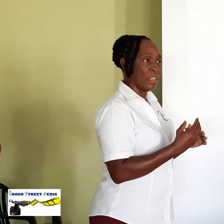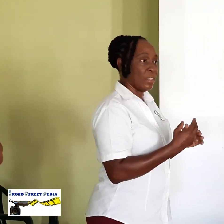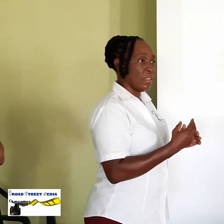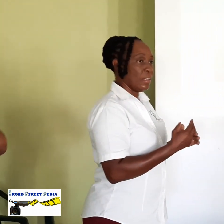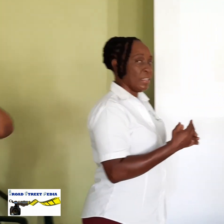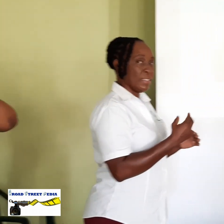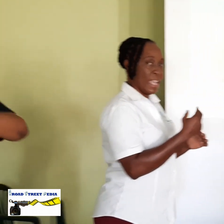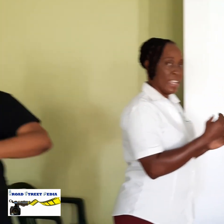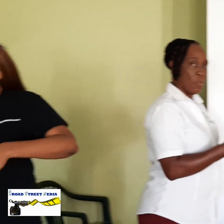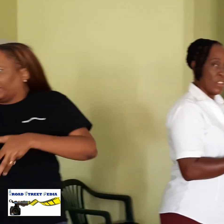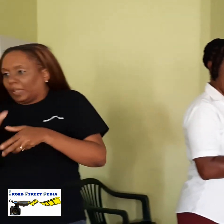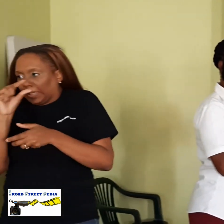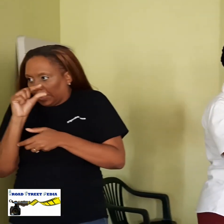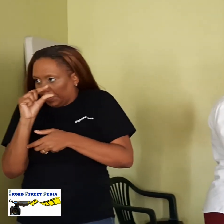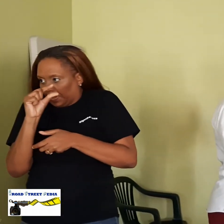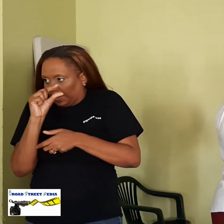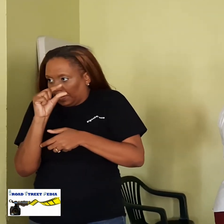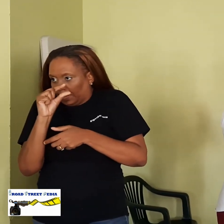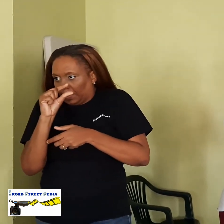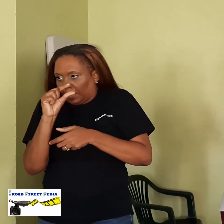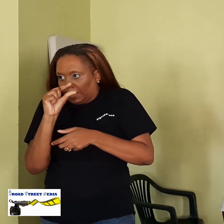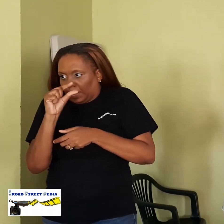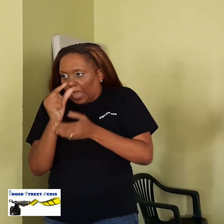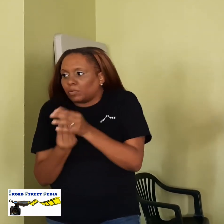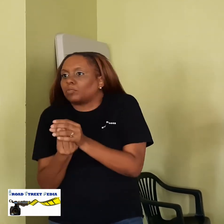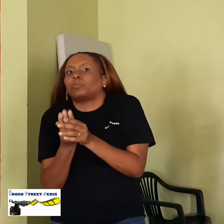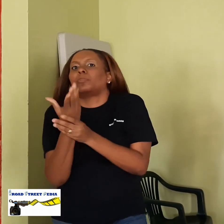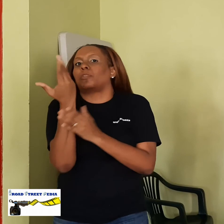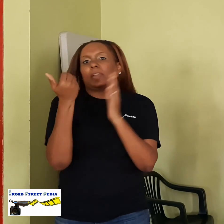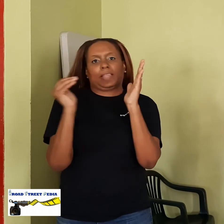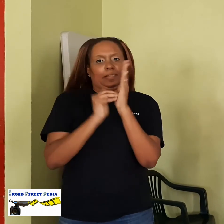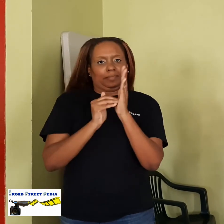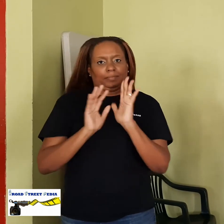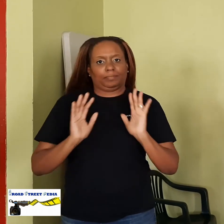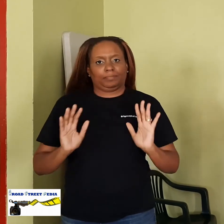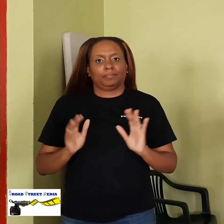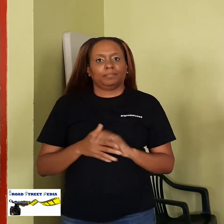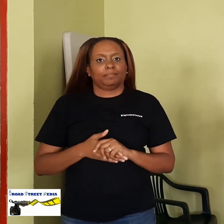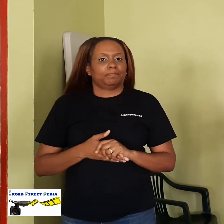soil. Then it regenerates and gives you some more production.